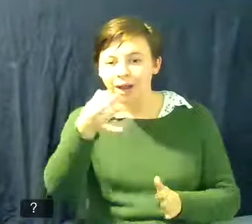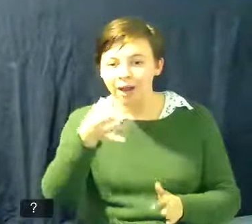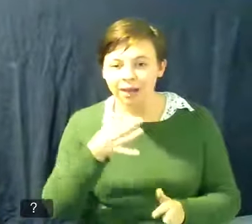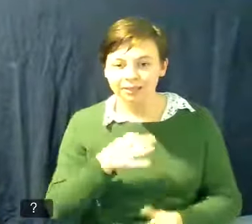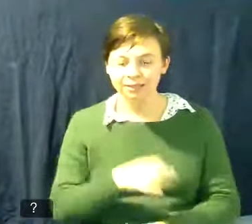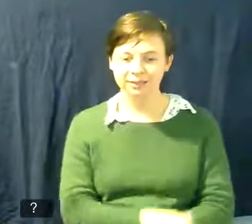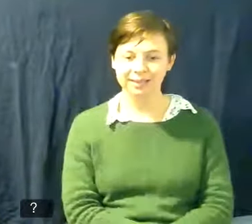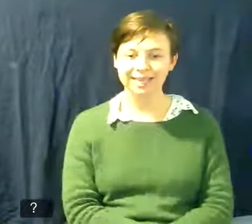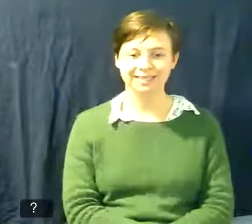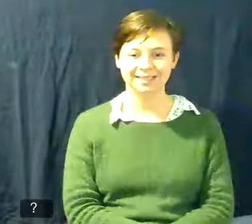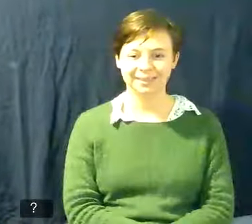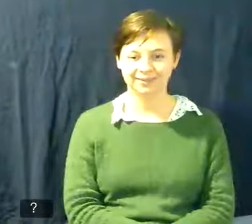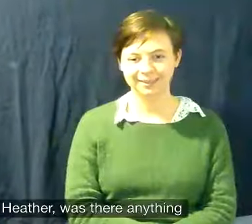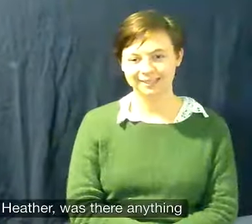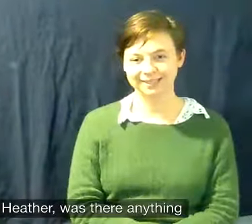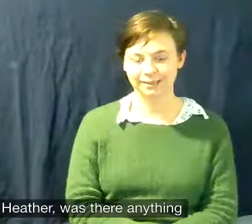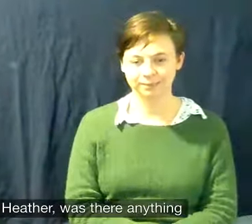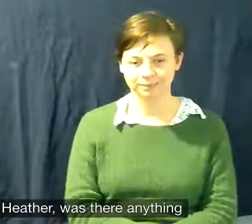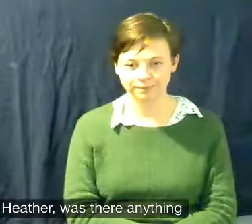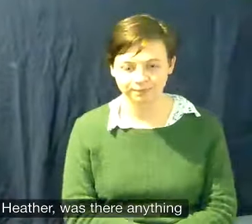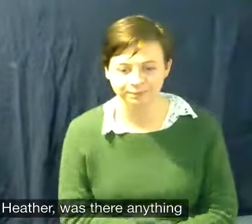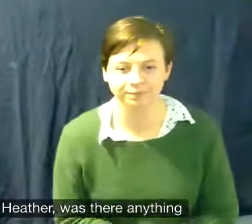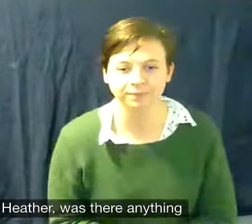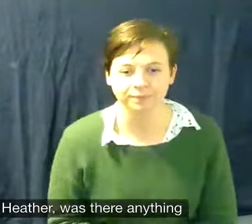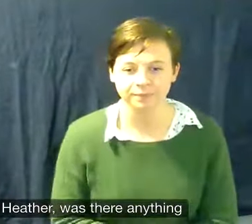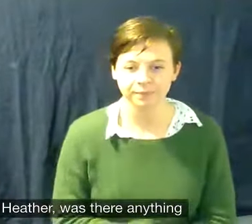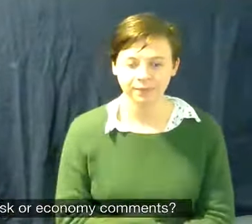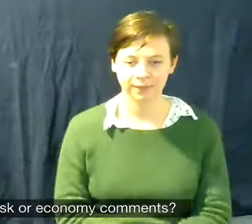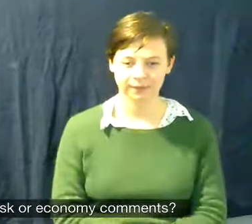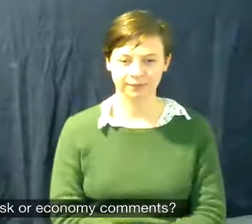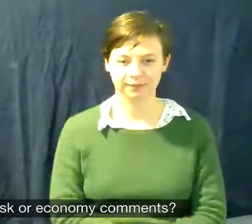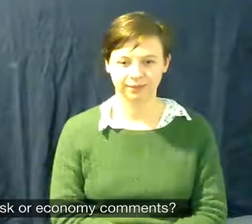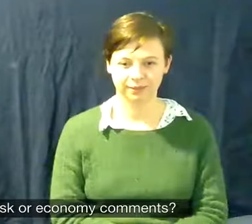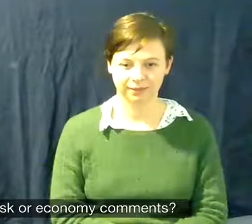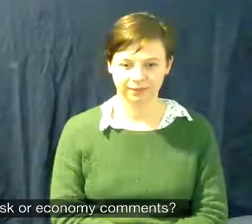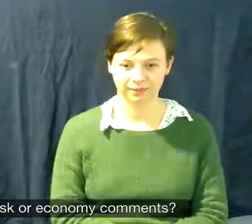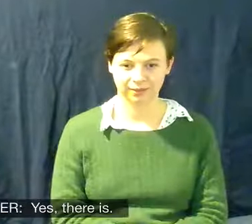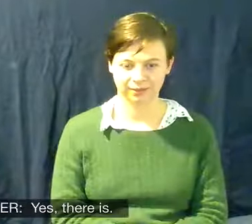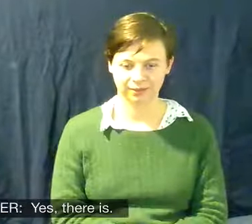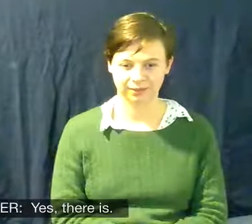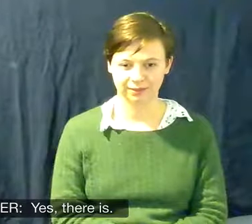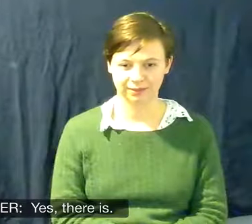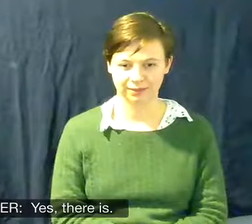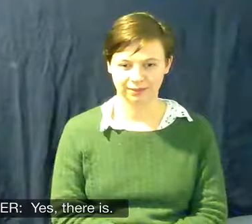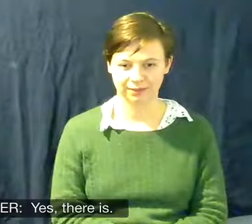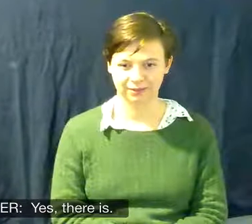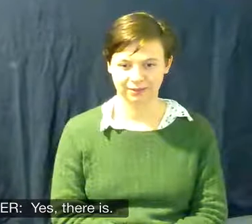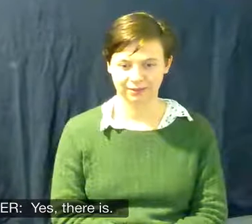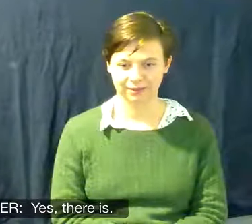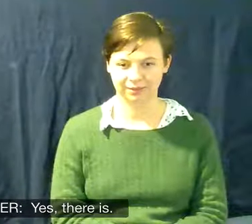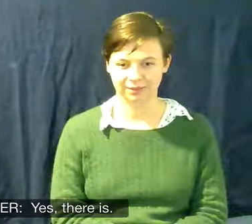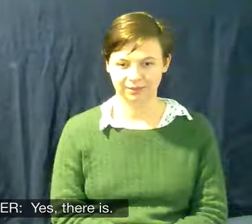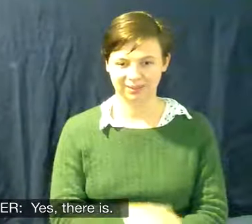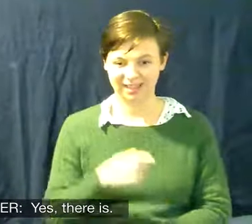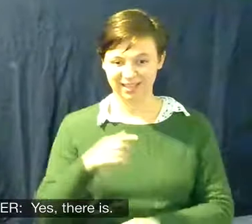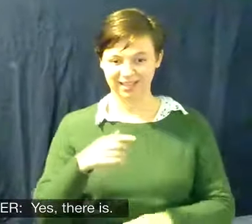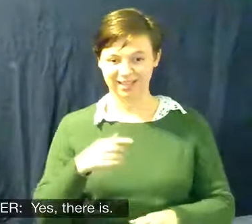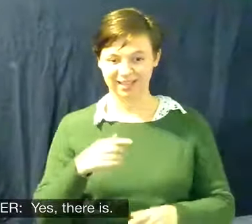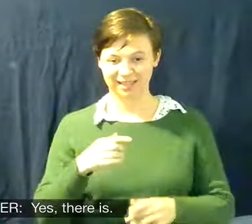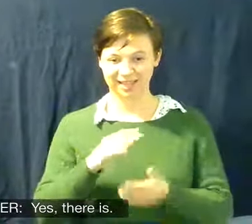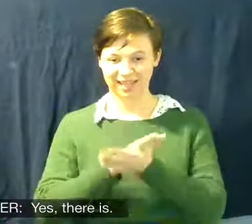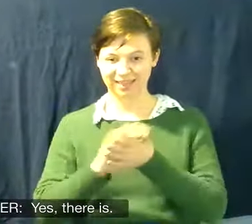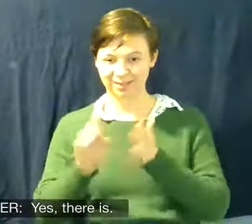comments? Yes, there is. Yep. So Craig, can you unmute? Well, Heather can sign and